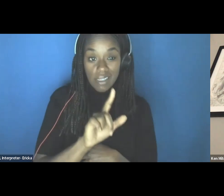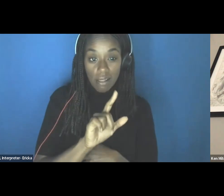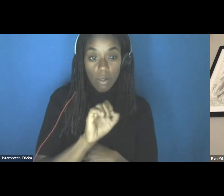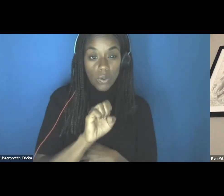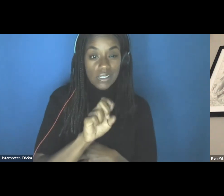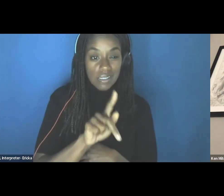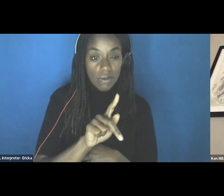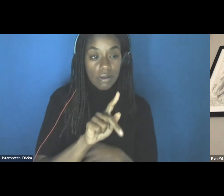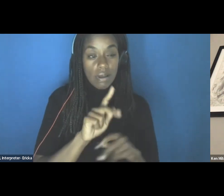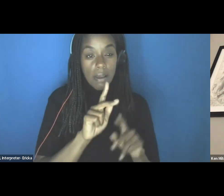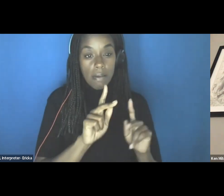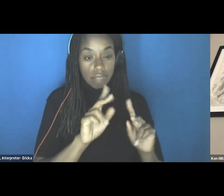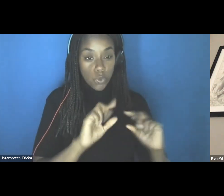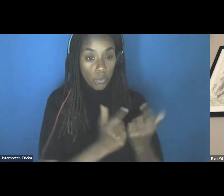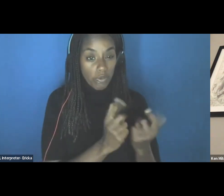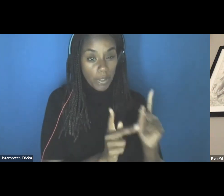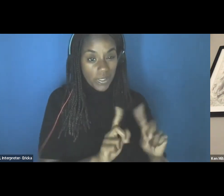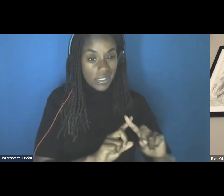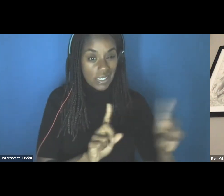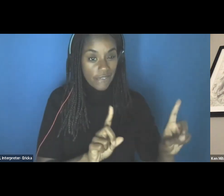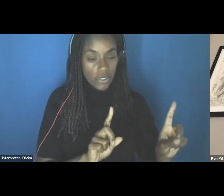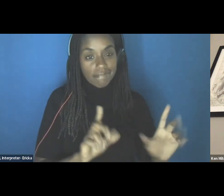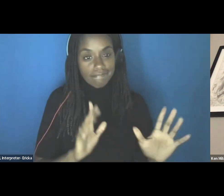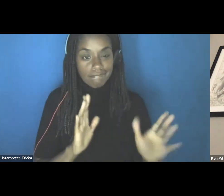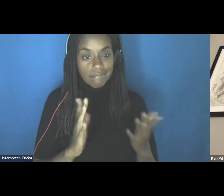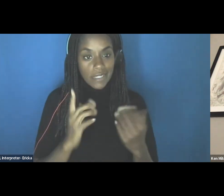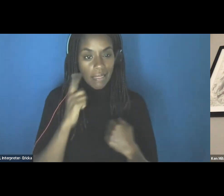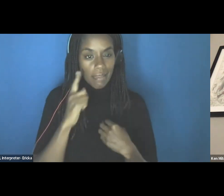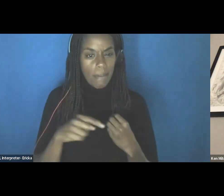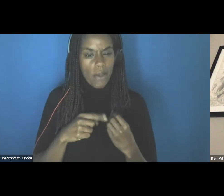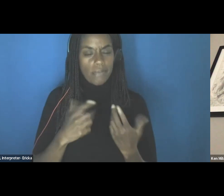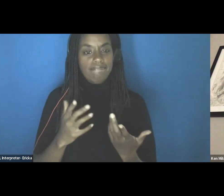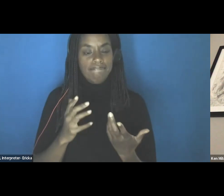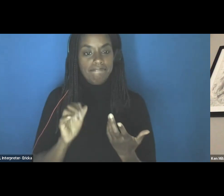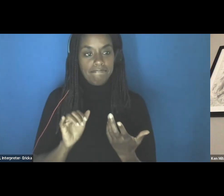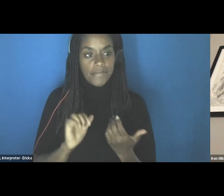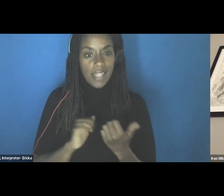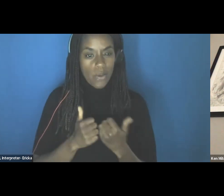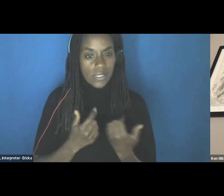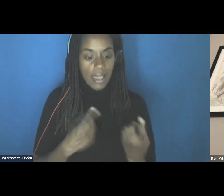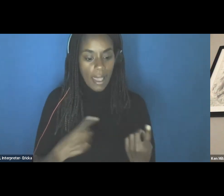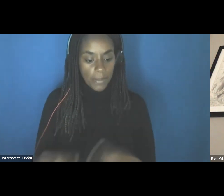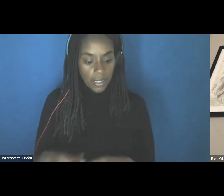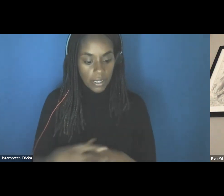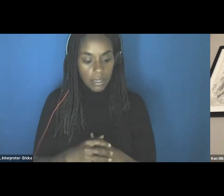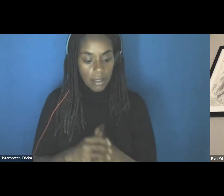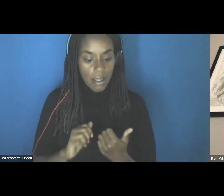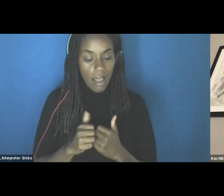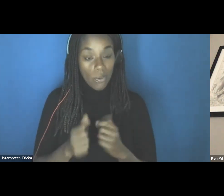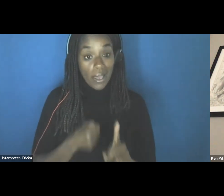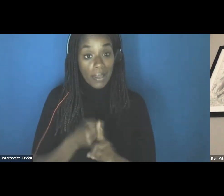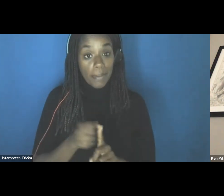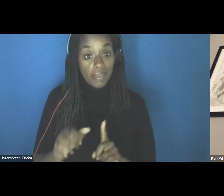else, that may be something to consider. How is that happening? How can you affect that